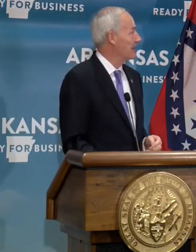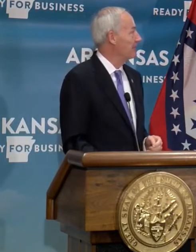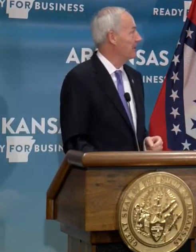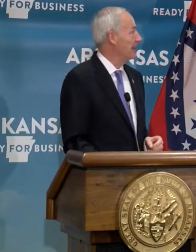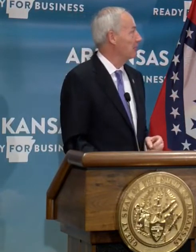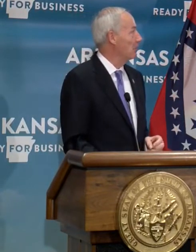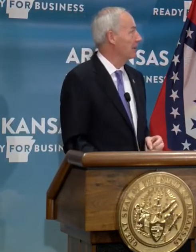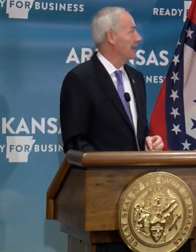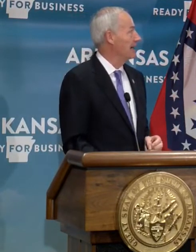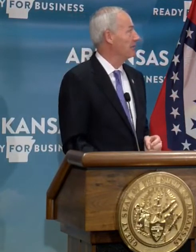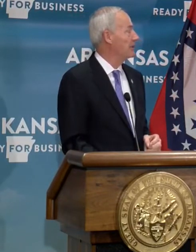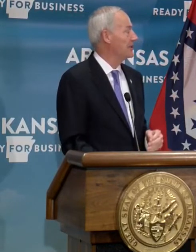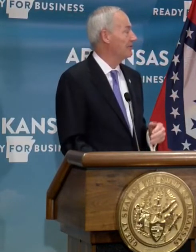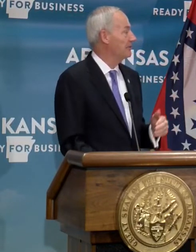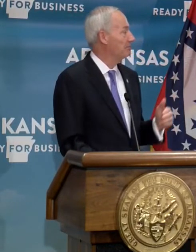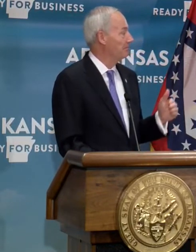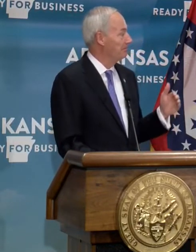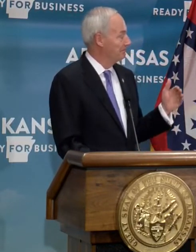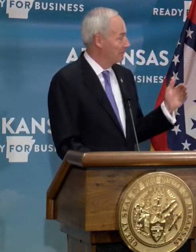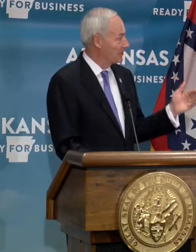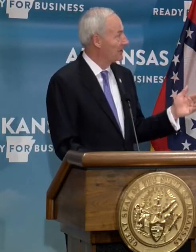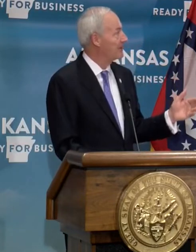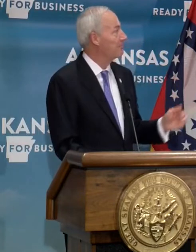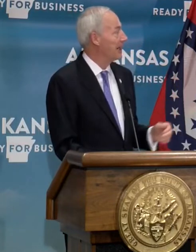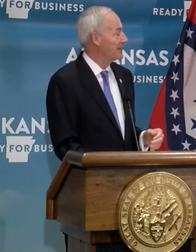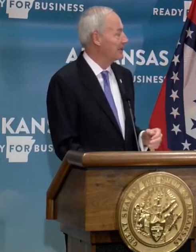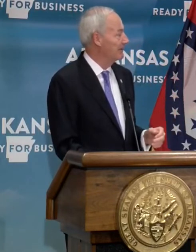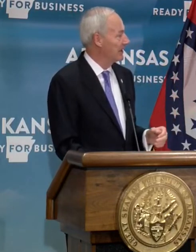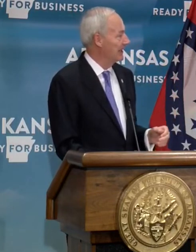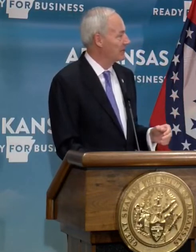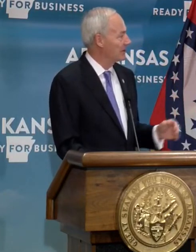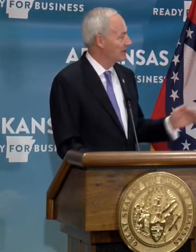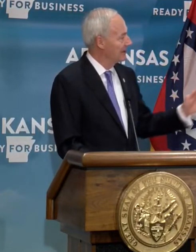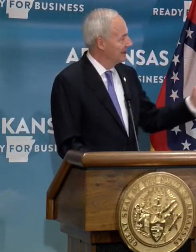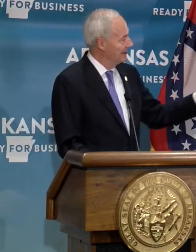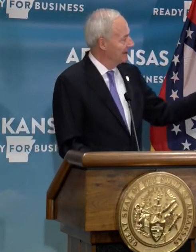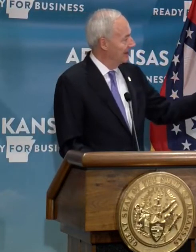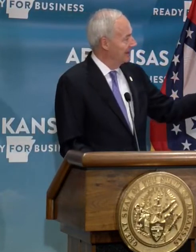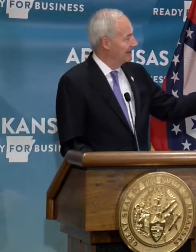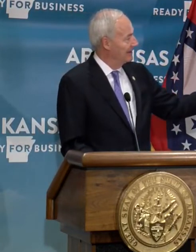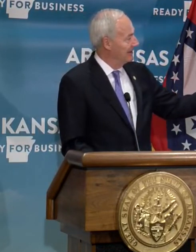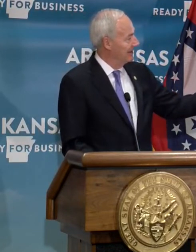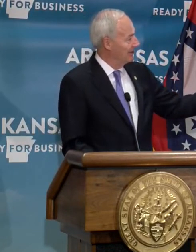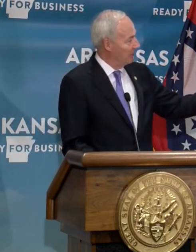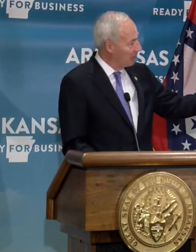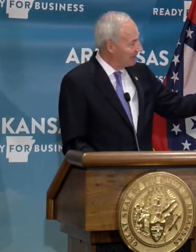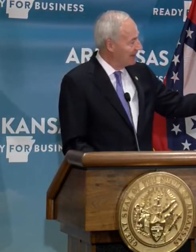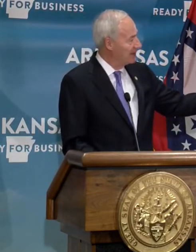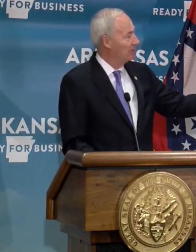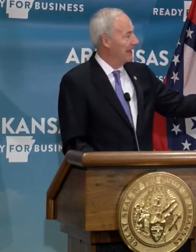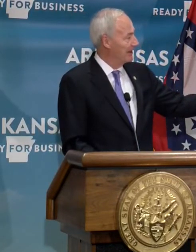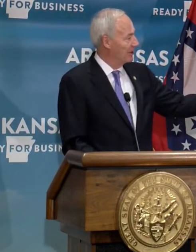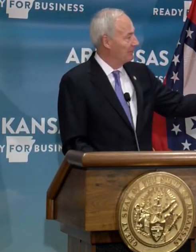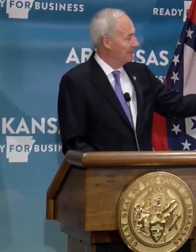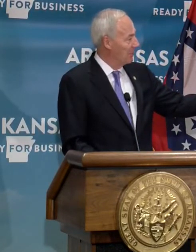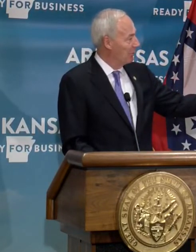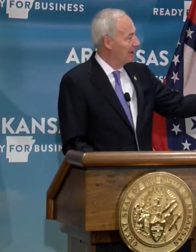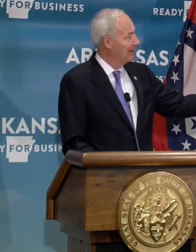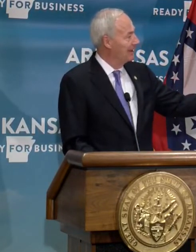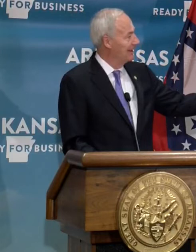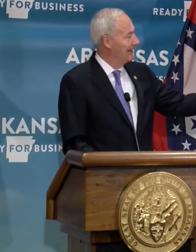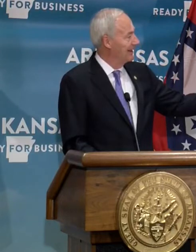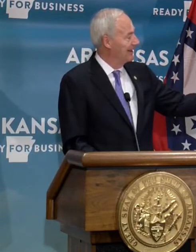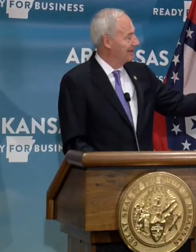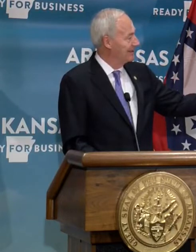the 7-day rolling average of percent positive cases, again, we want that to go down a little bit